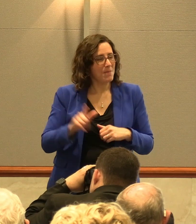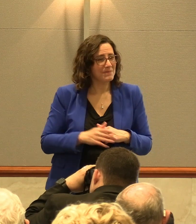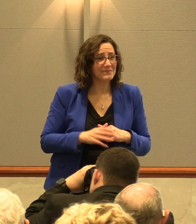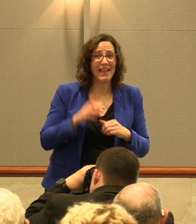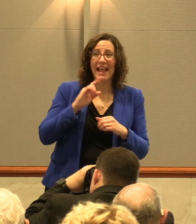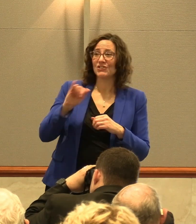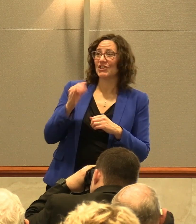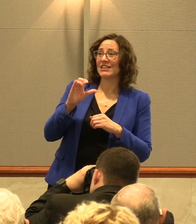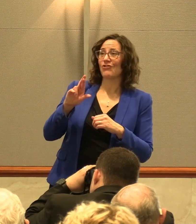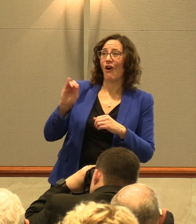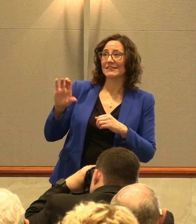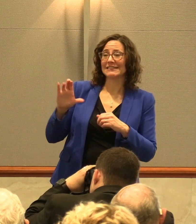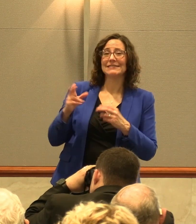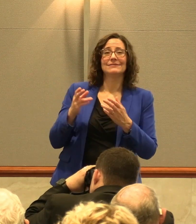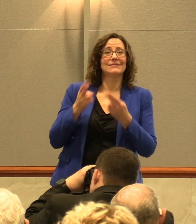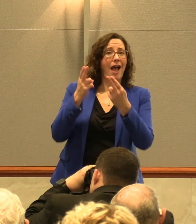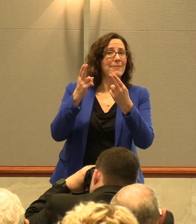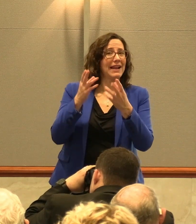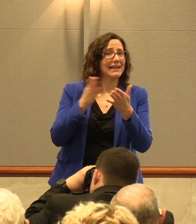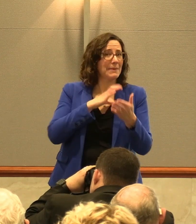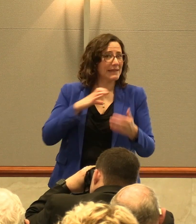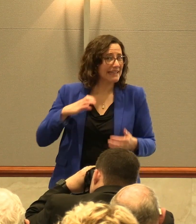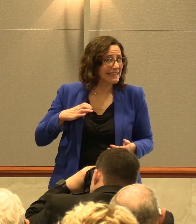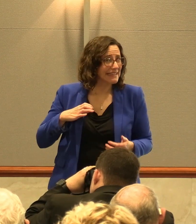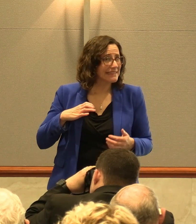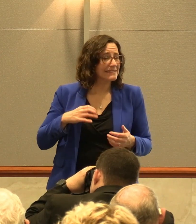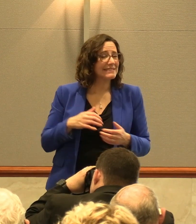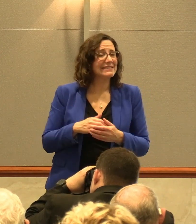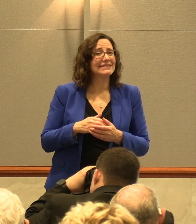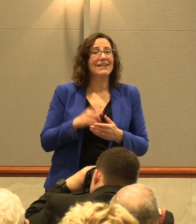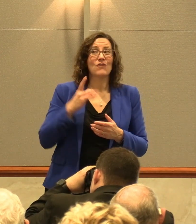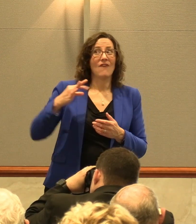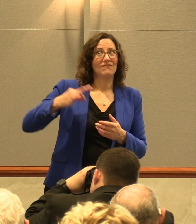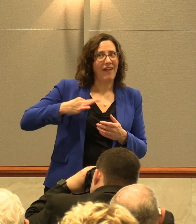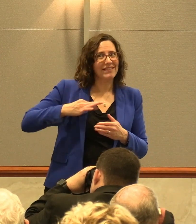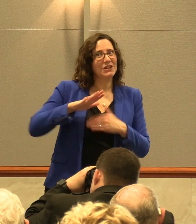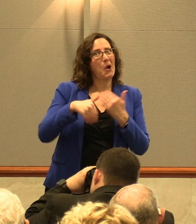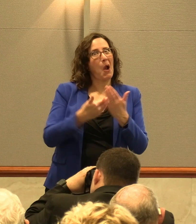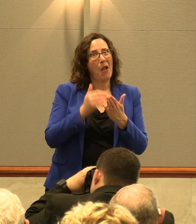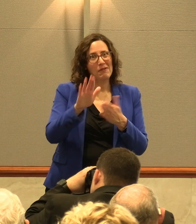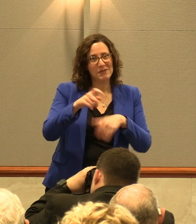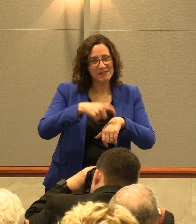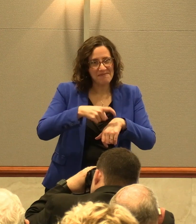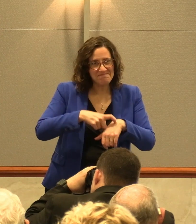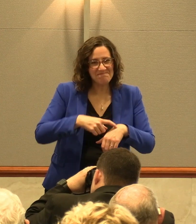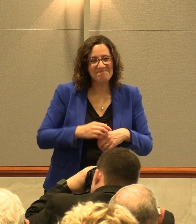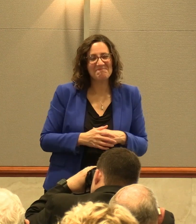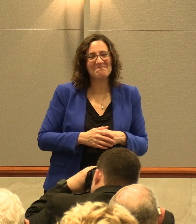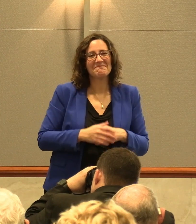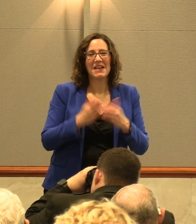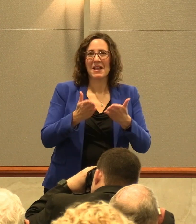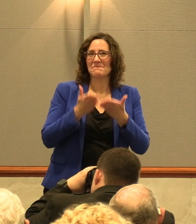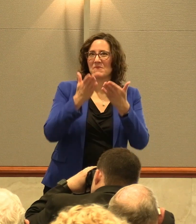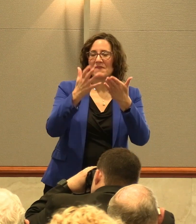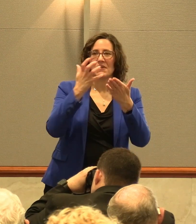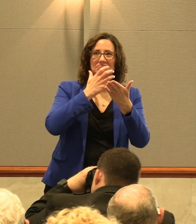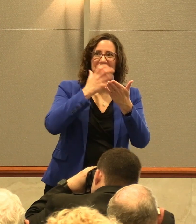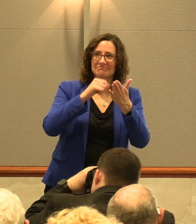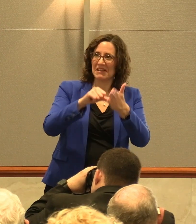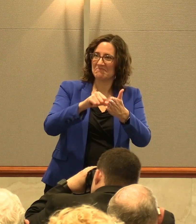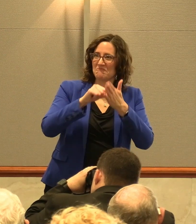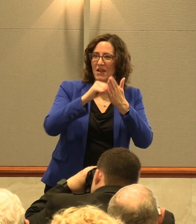the JCRC Nominating Committee for volunteering all of your time and putting forth an impressive